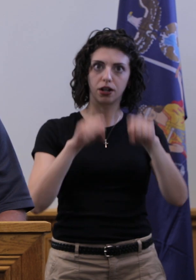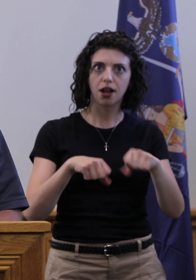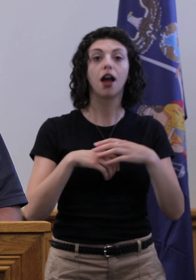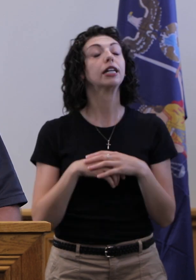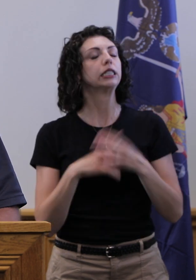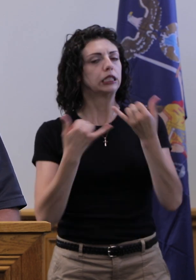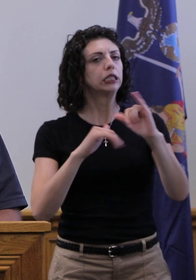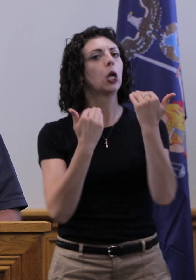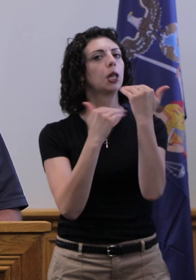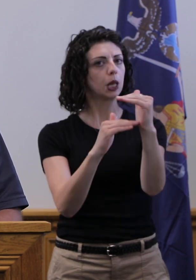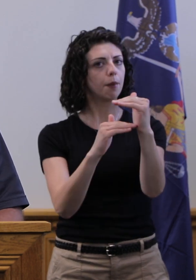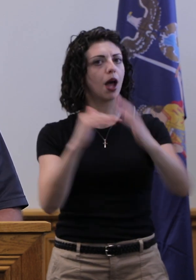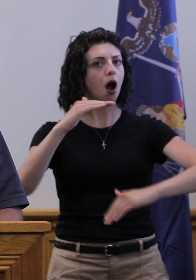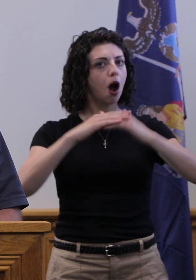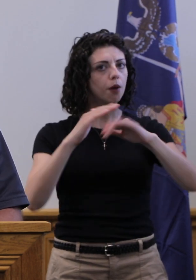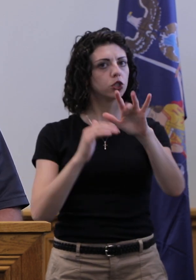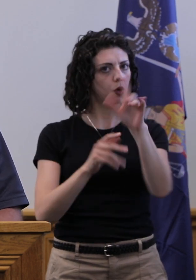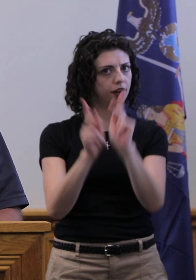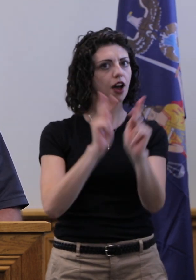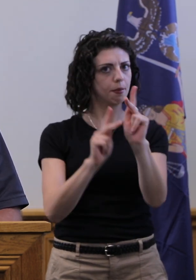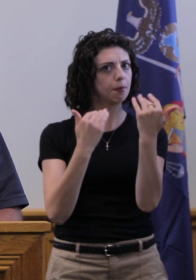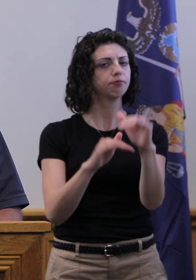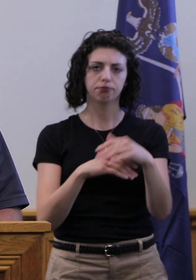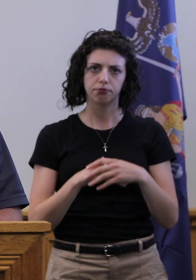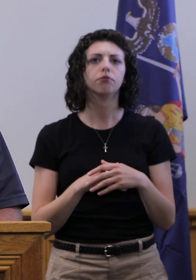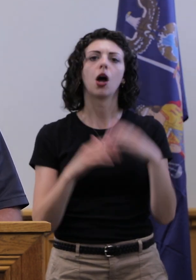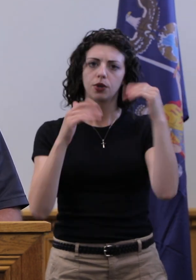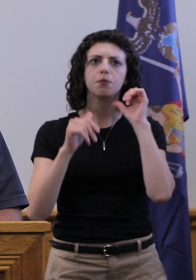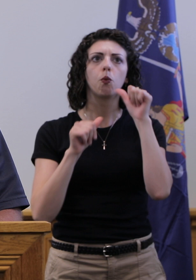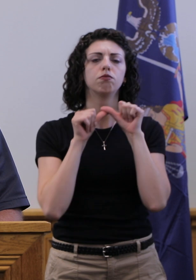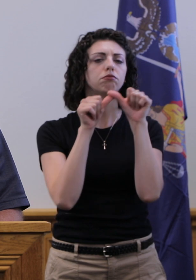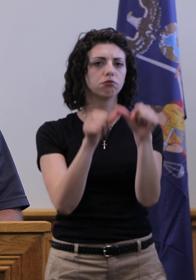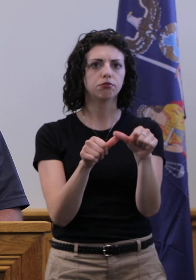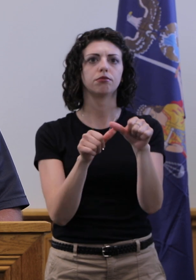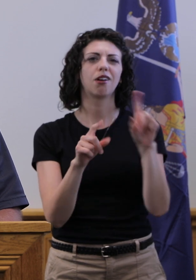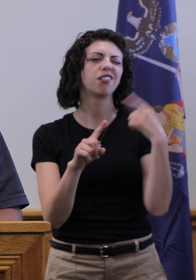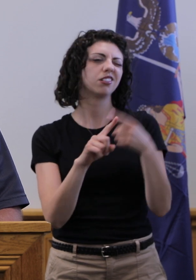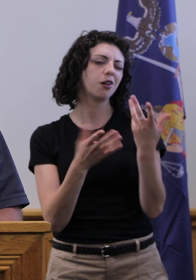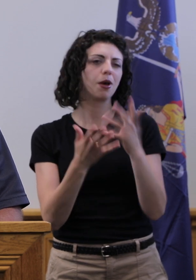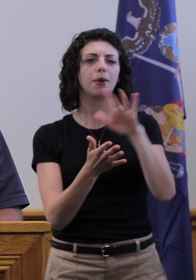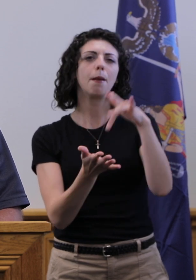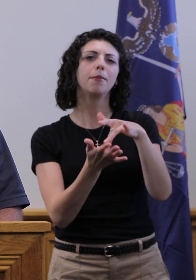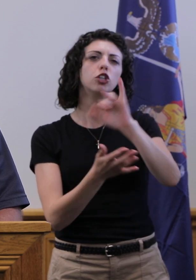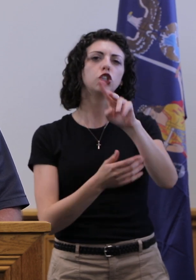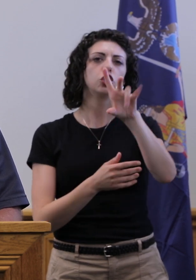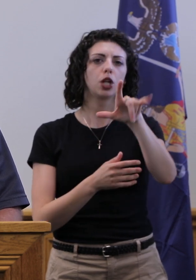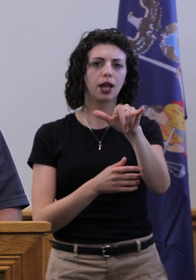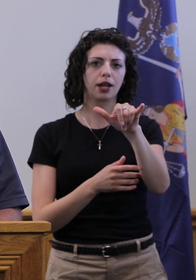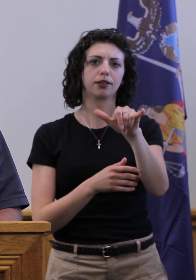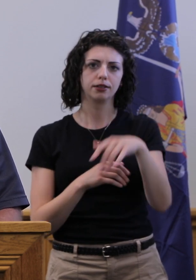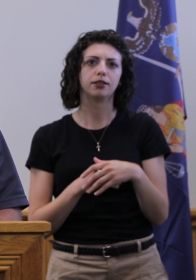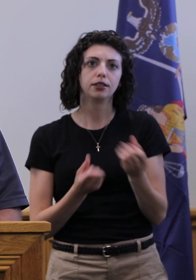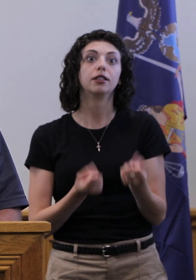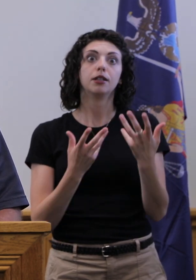limited to 25 people maximum. We expect that to continue at least until the middle of July. Many kids and parents have